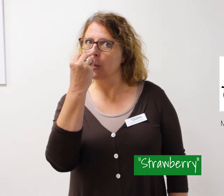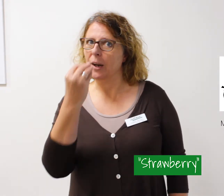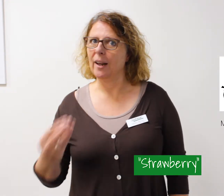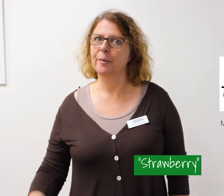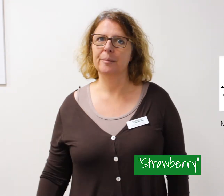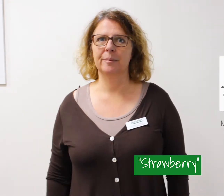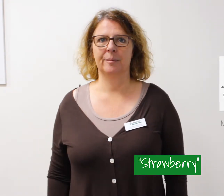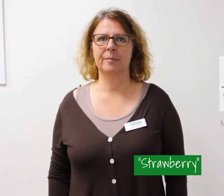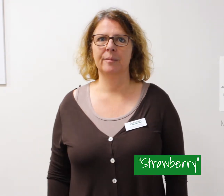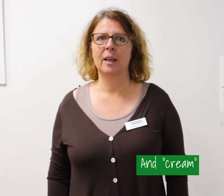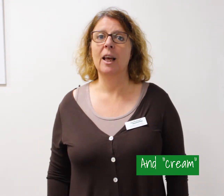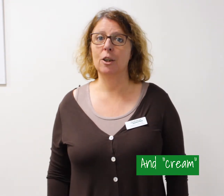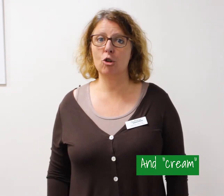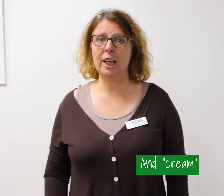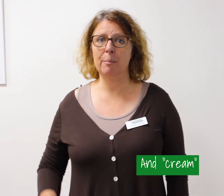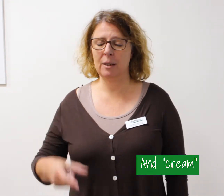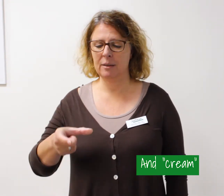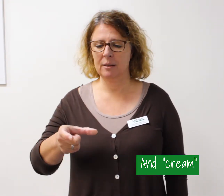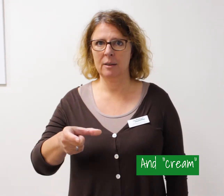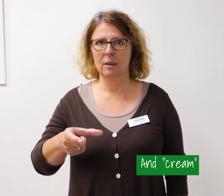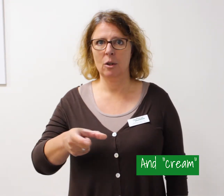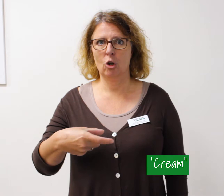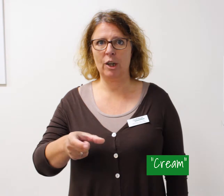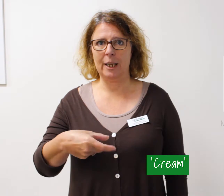Strawberry. And cream. Cream.